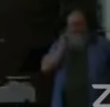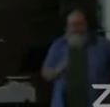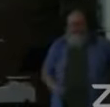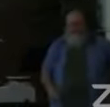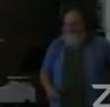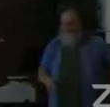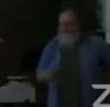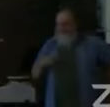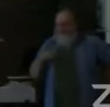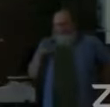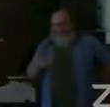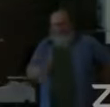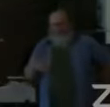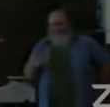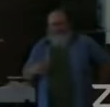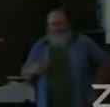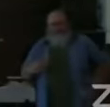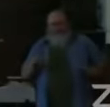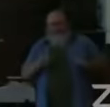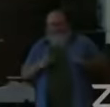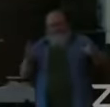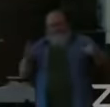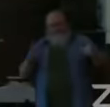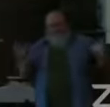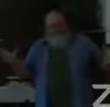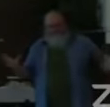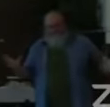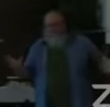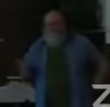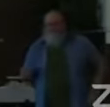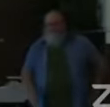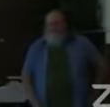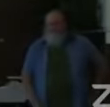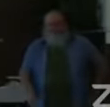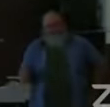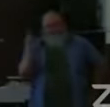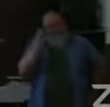Wow, that's a lot of positive stuff. Do you have hope?